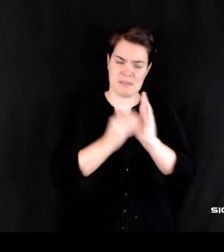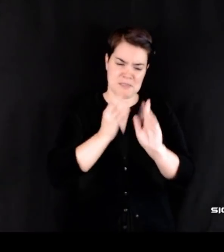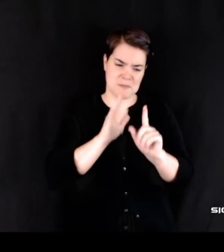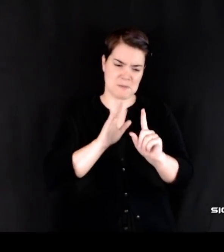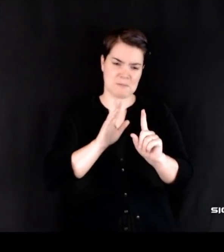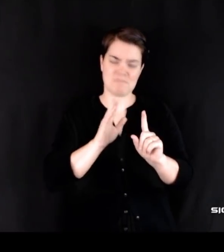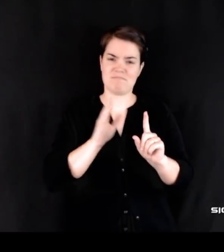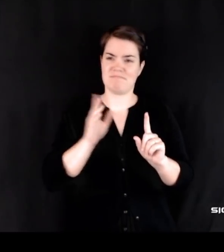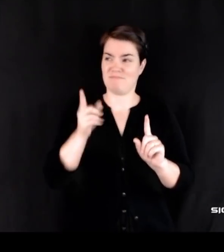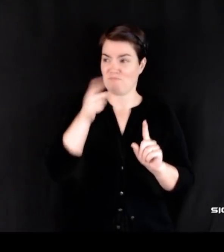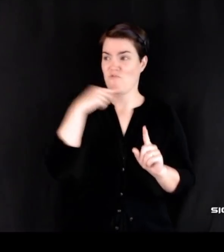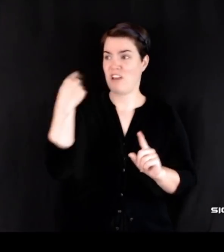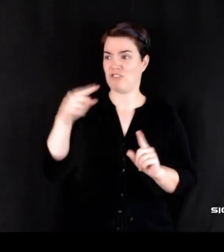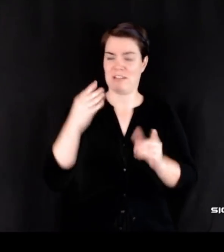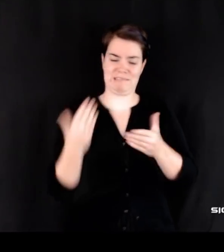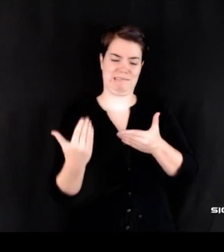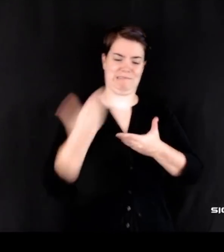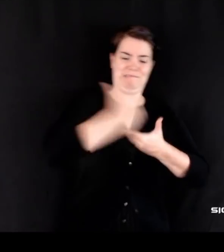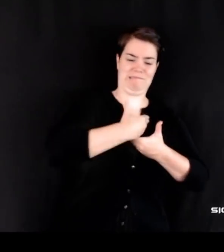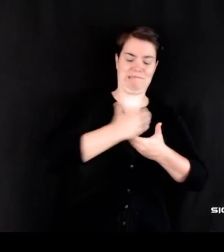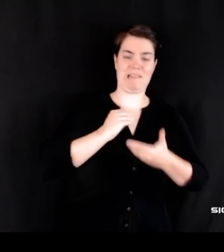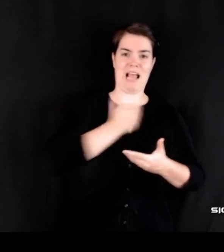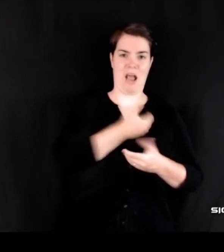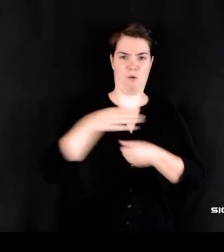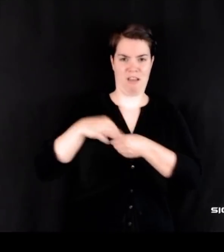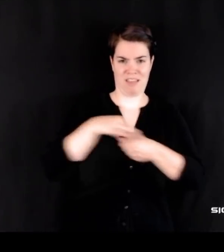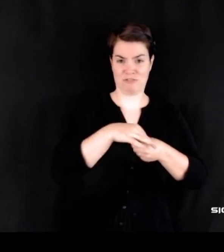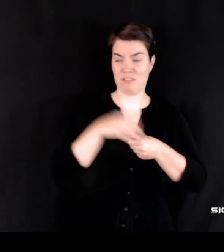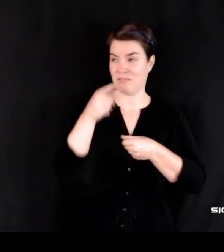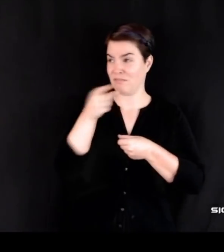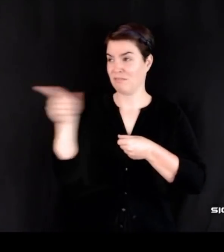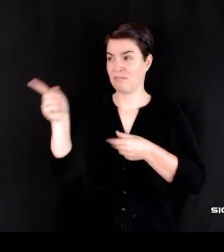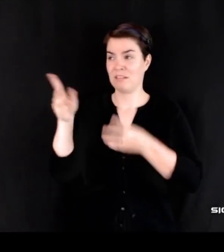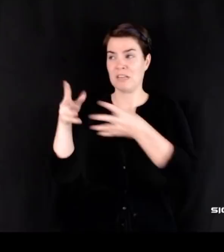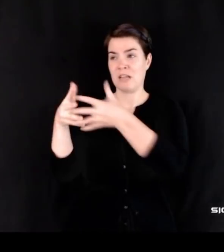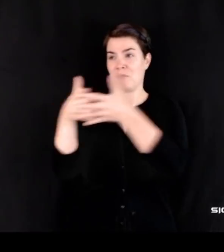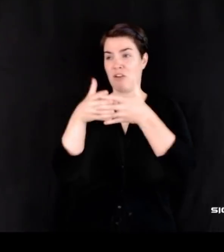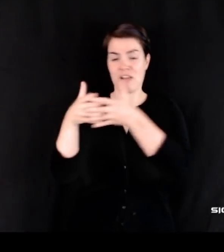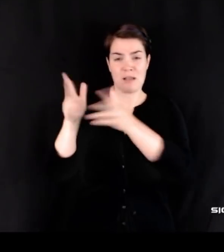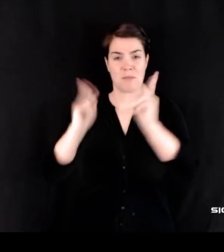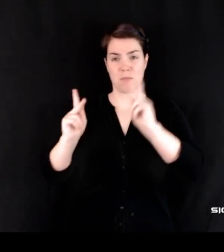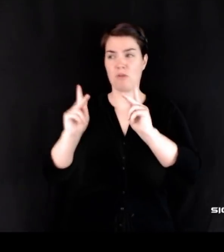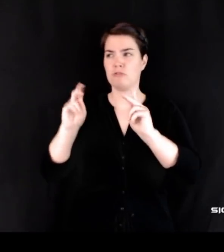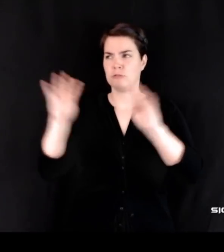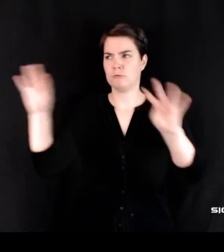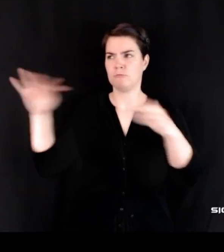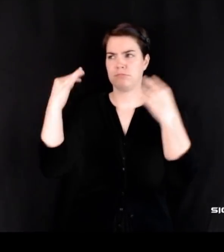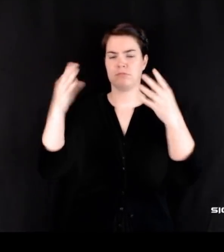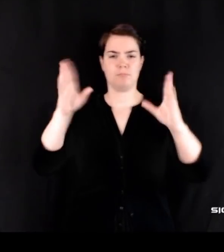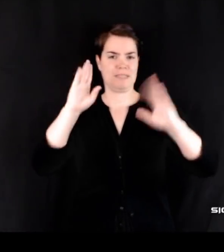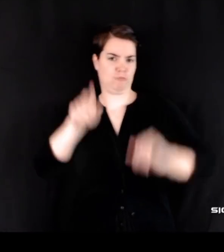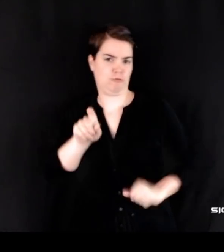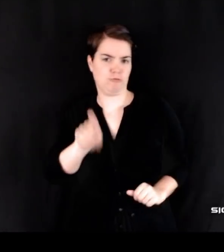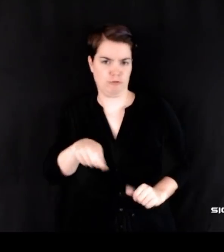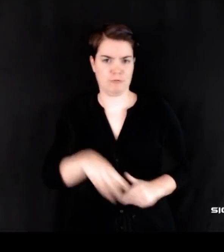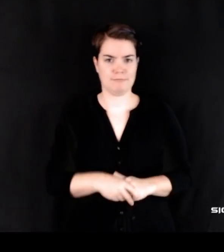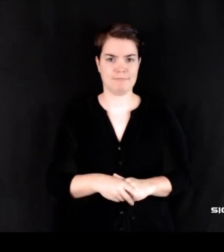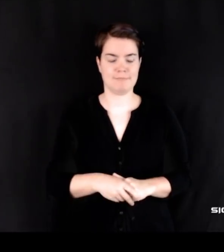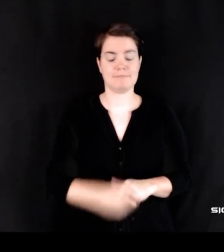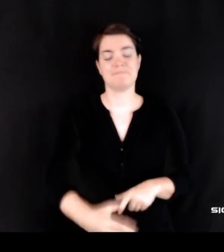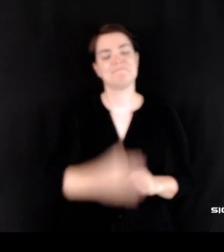our election. And that allegation deserves the attention of every American. Thank you.